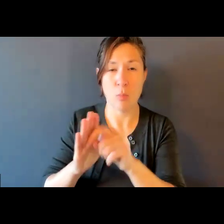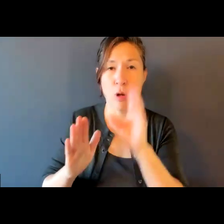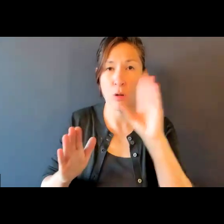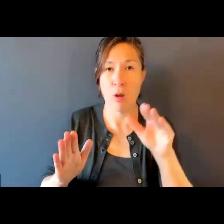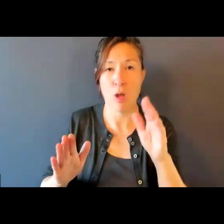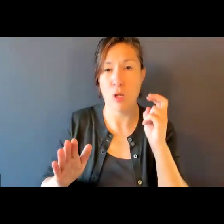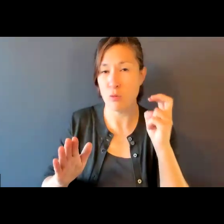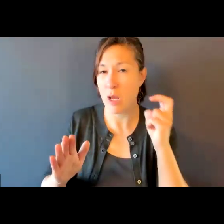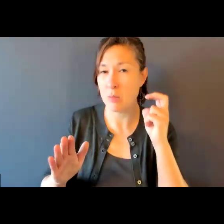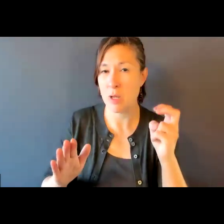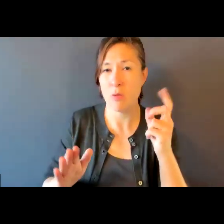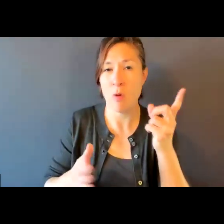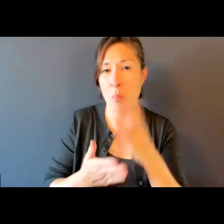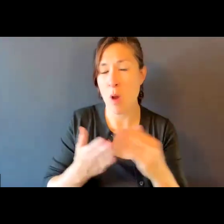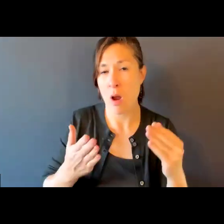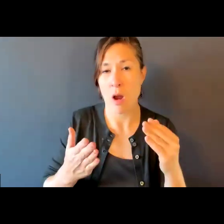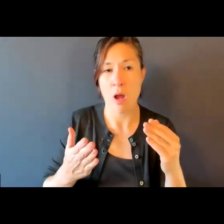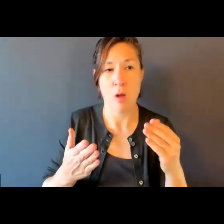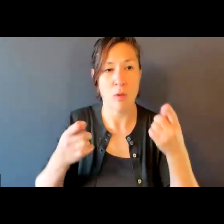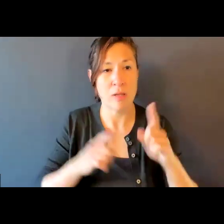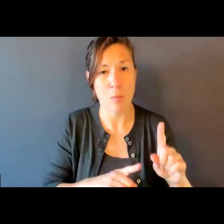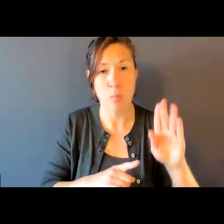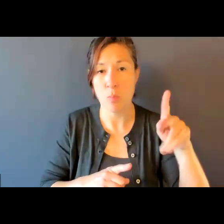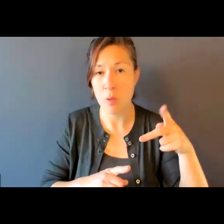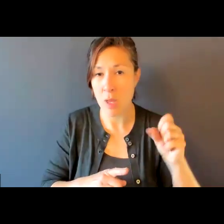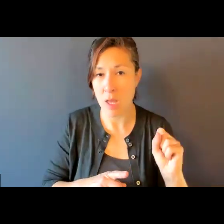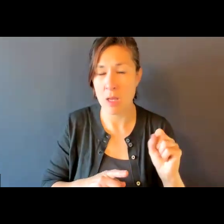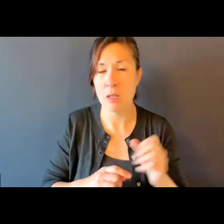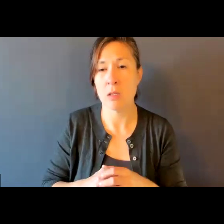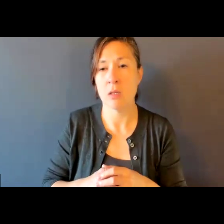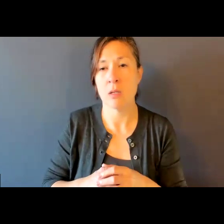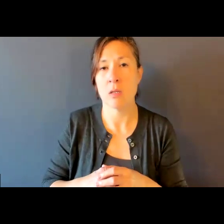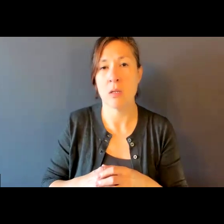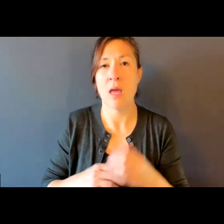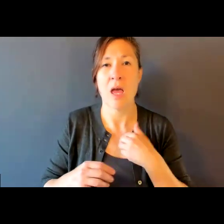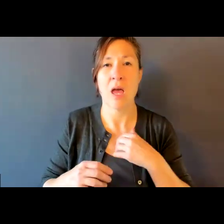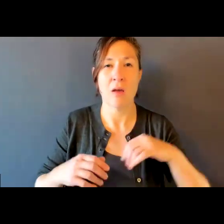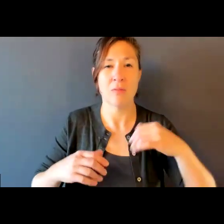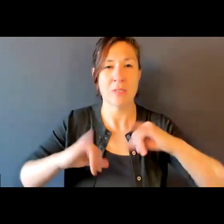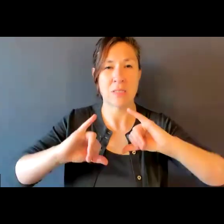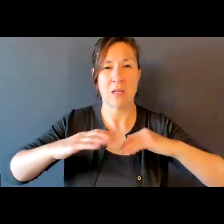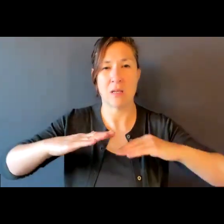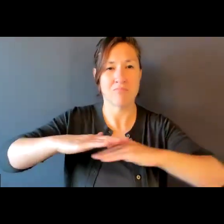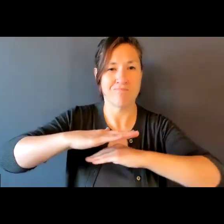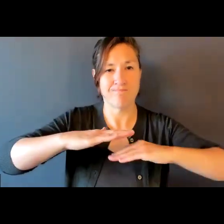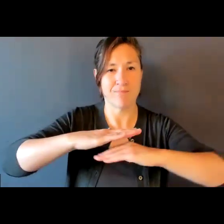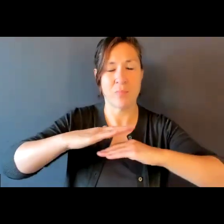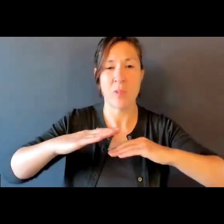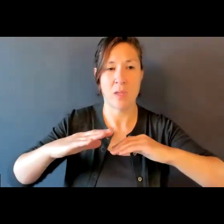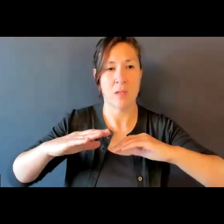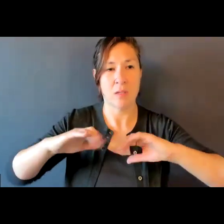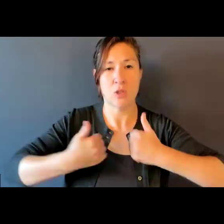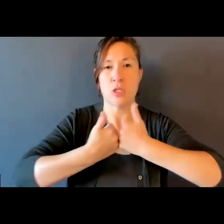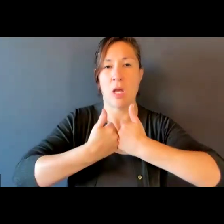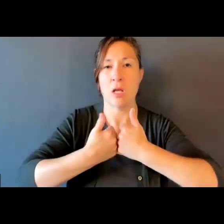the greater BPS ecosystem, there are still some underlying structural challenges around school assignments